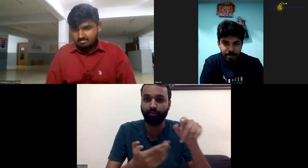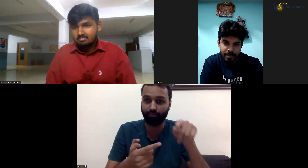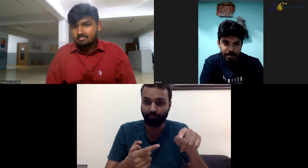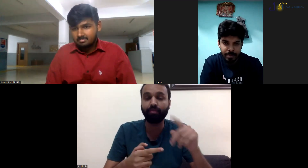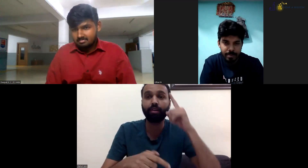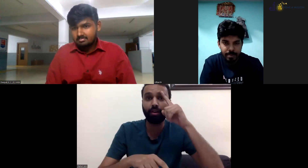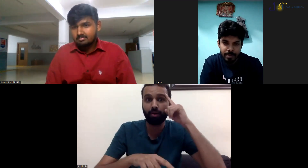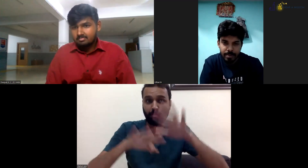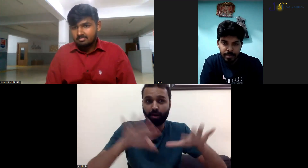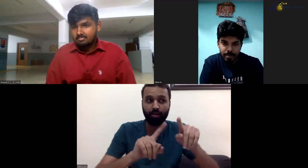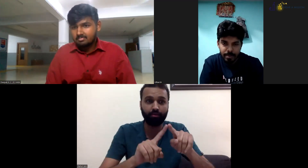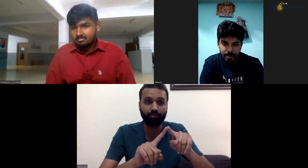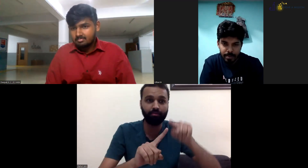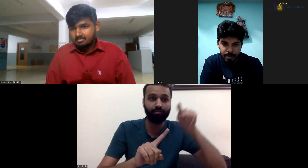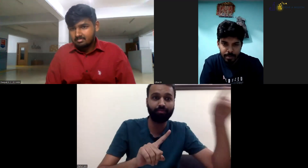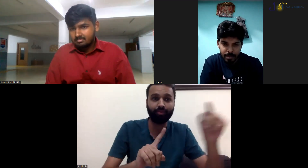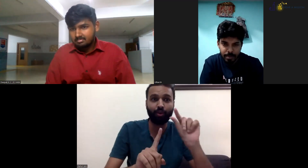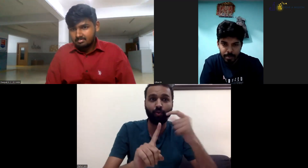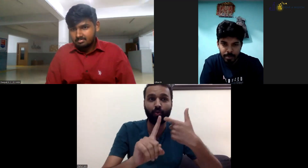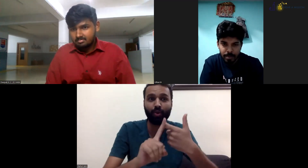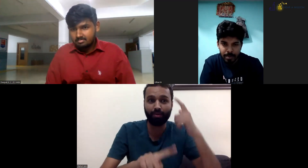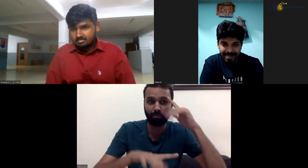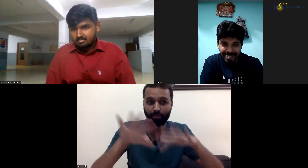So you have to have the visa,